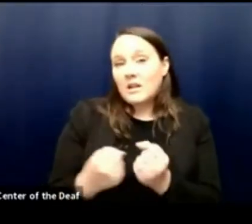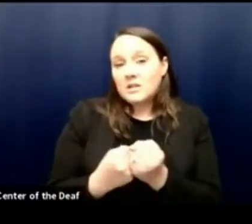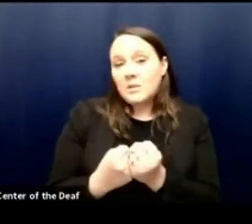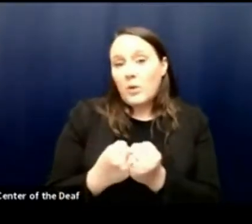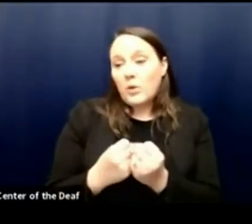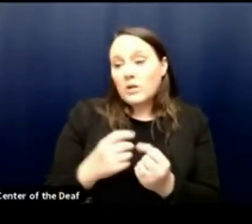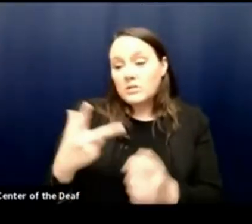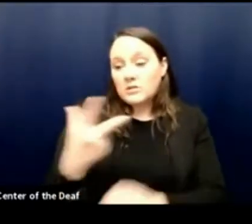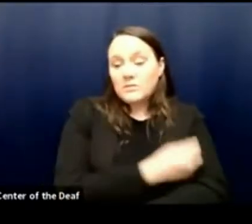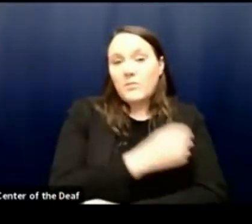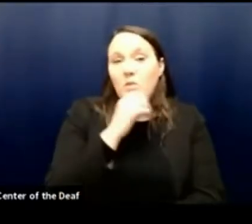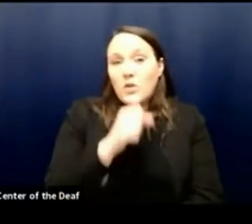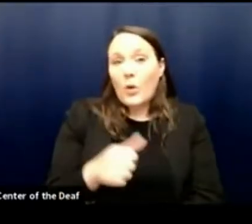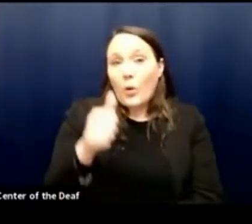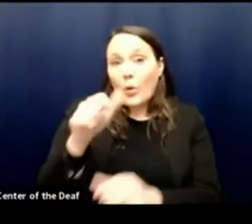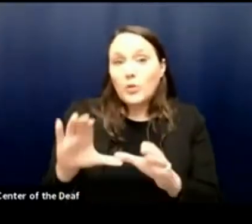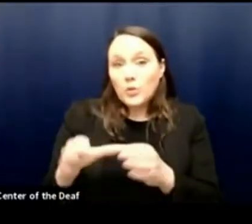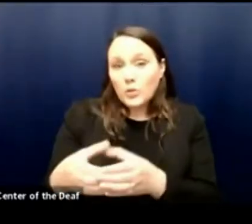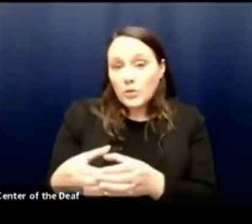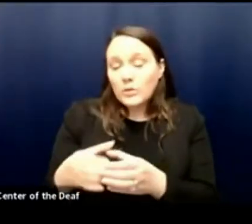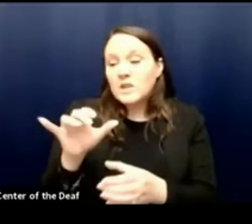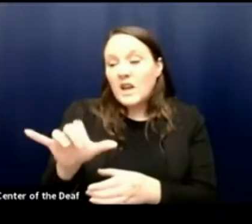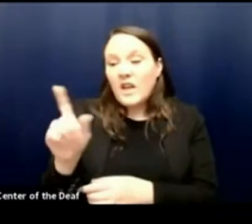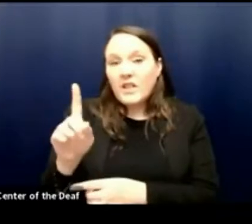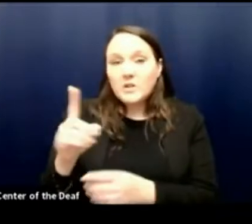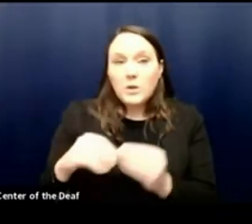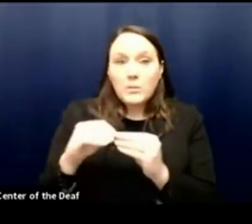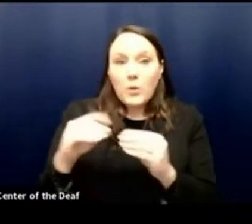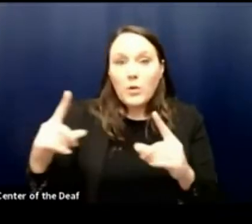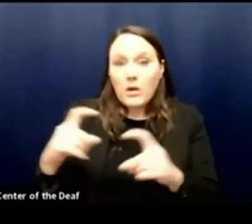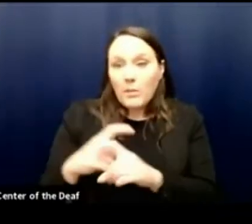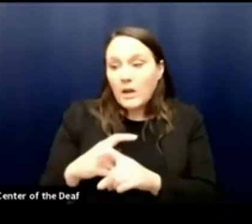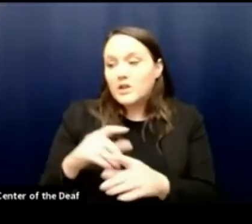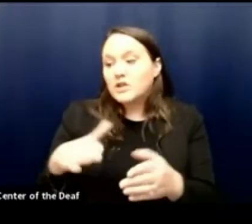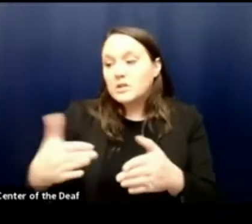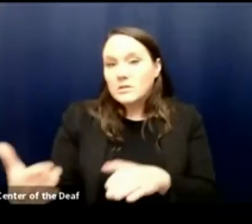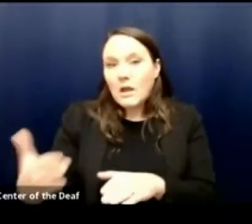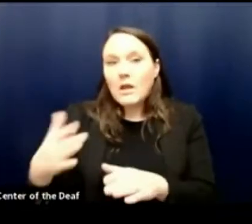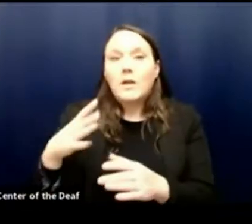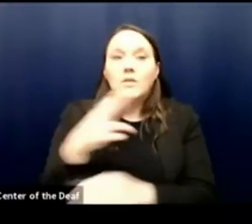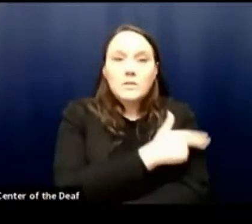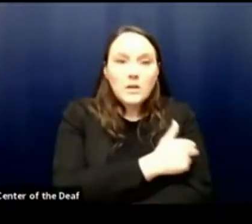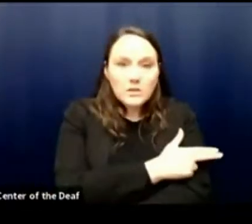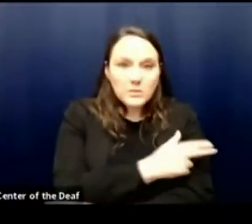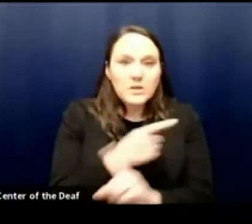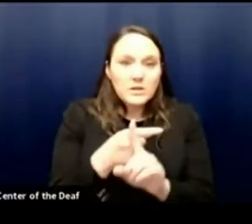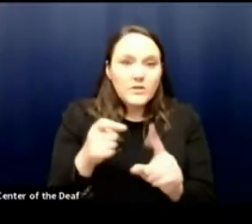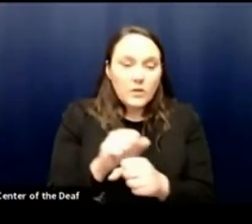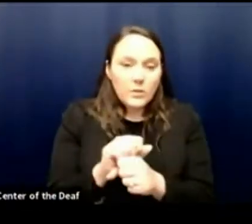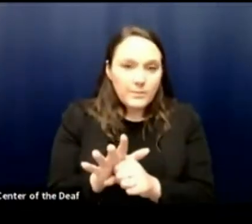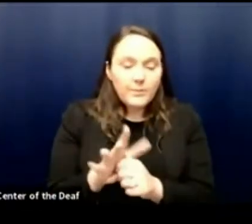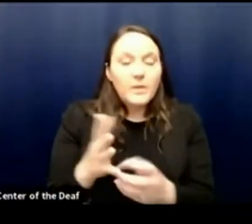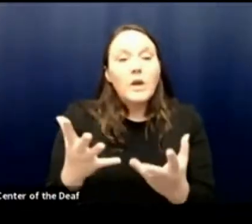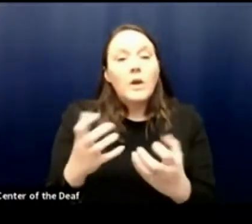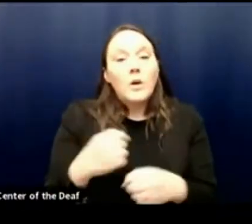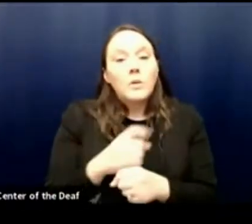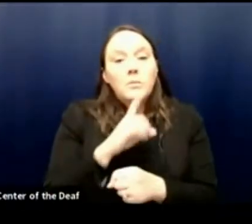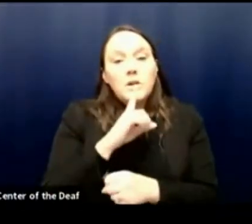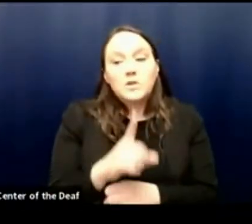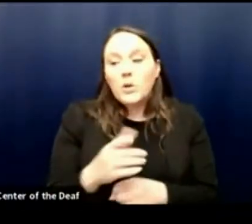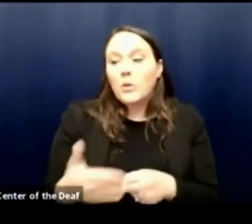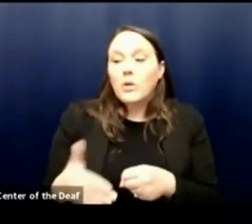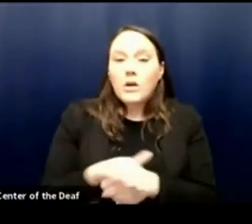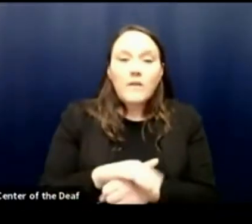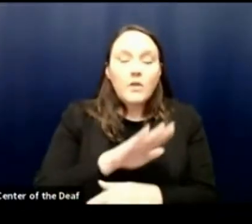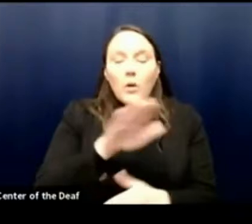see more complications, more hospitalizations, and honestly more deaths from COVID. And again, we want to make sure we have covered all of the